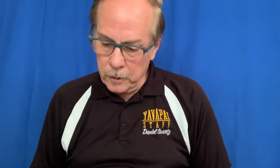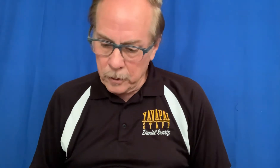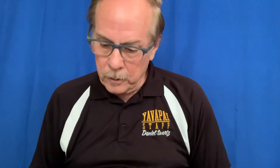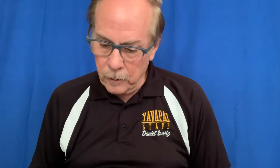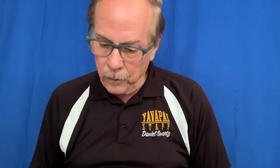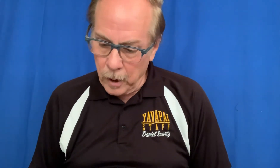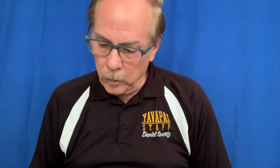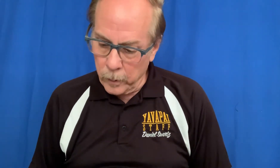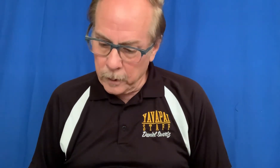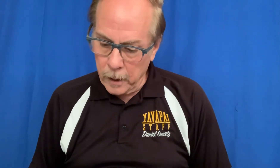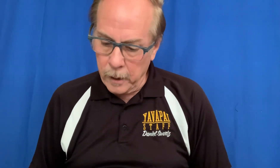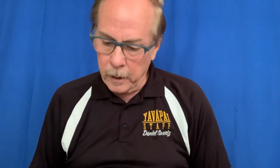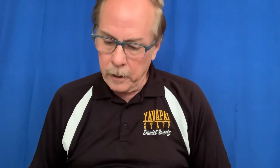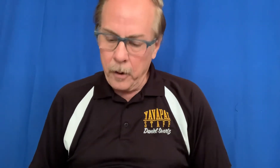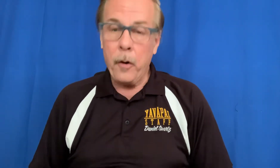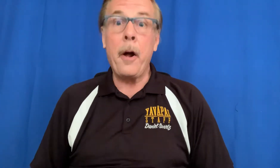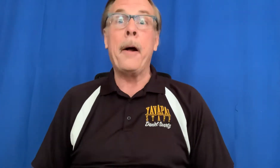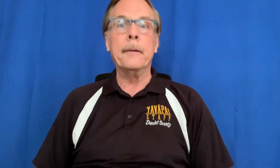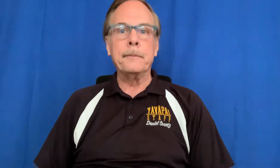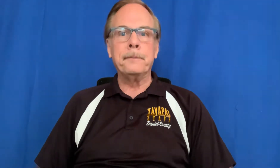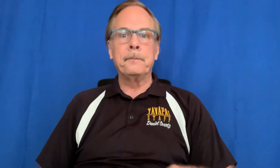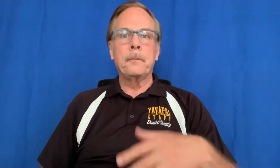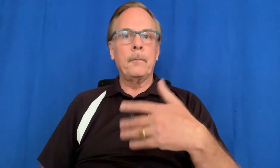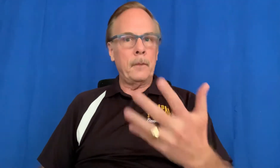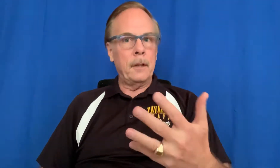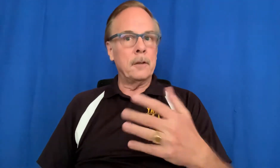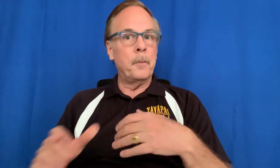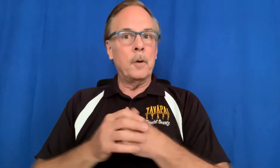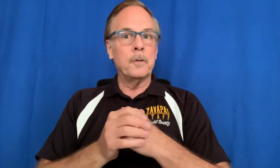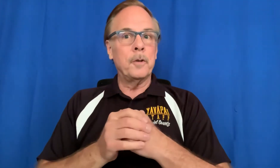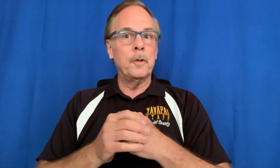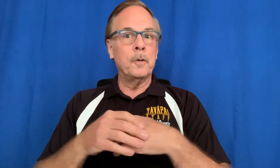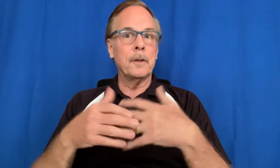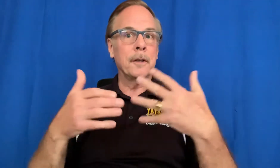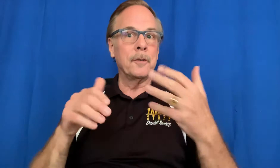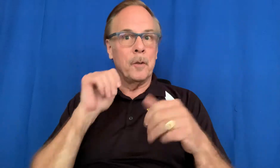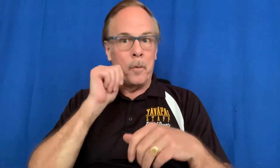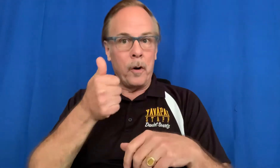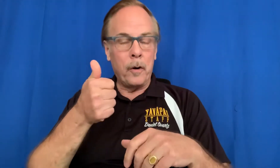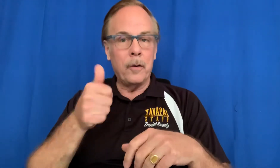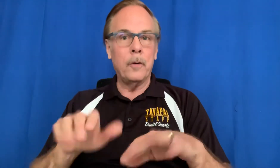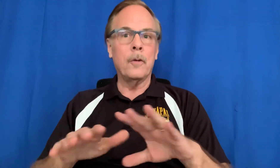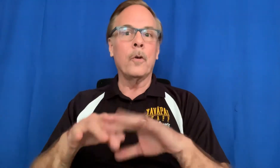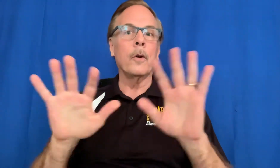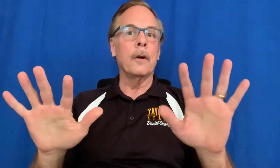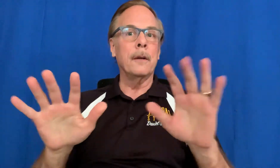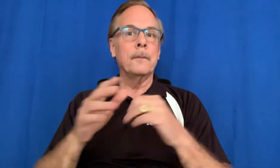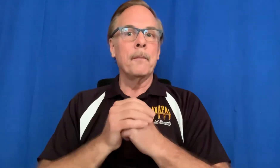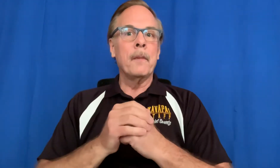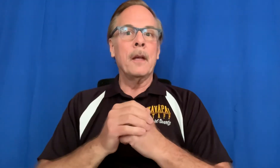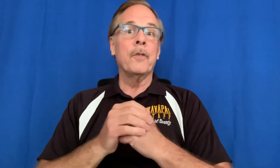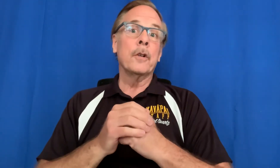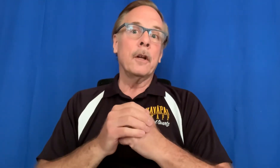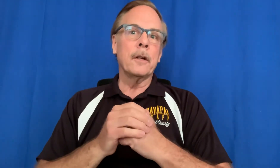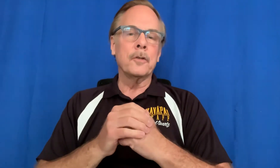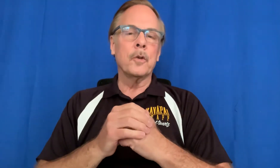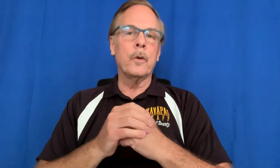Transition the following day. Okay. As opposed to using tomorrow, or if you're telling a story, it's